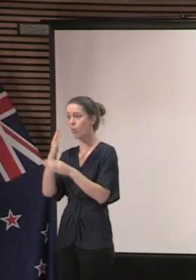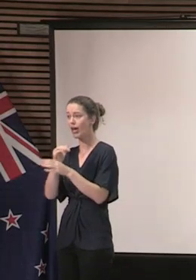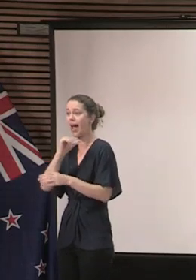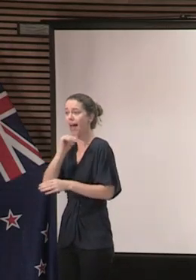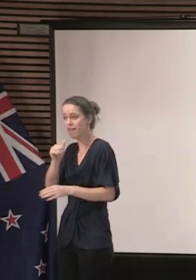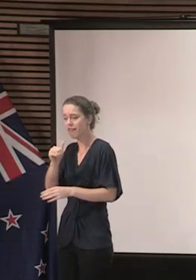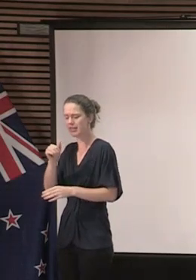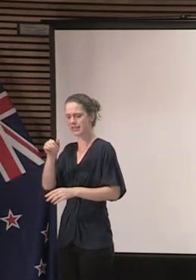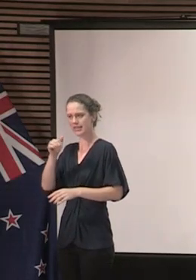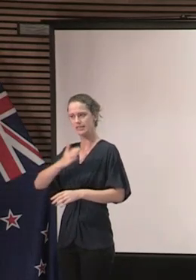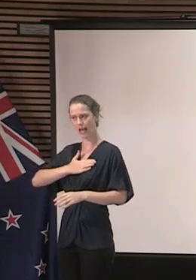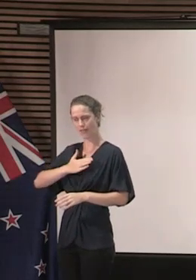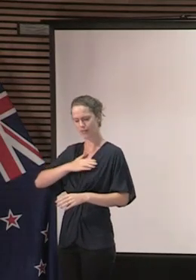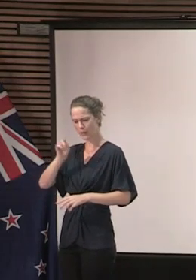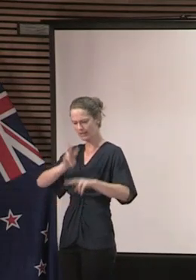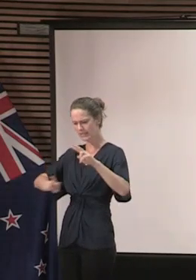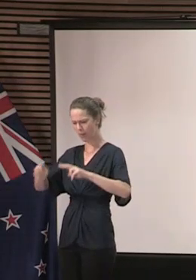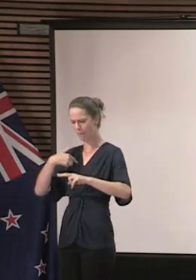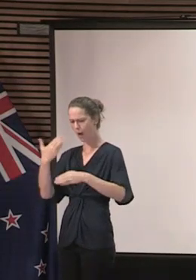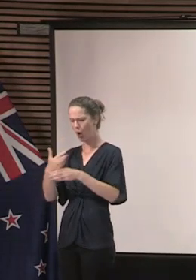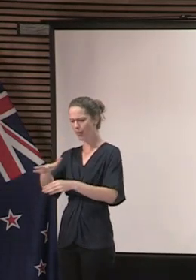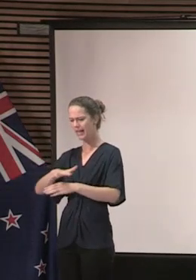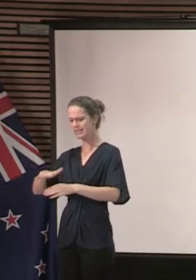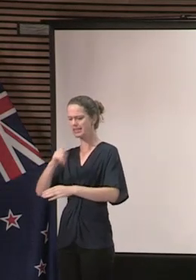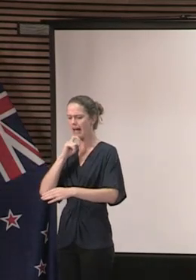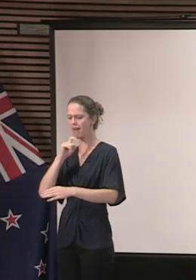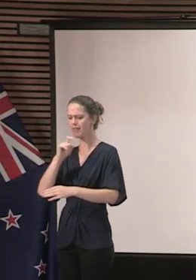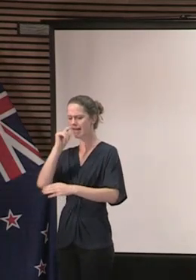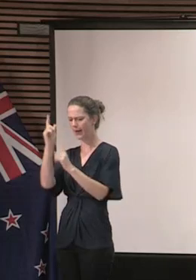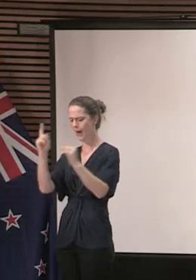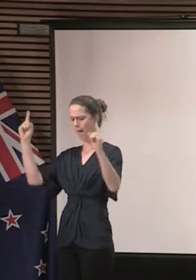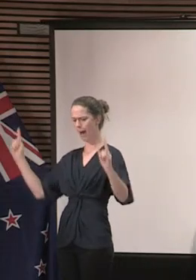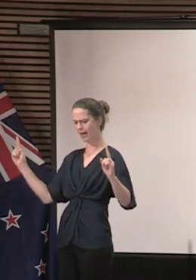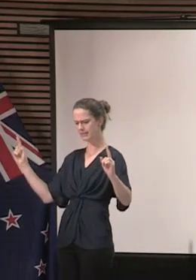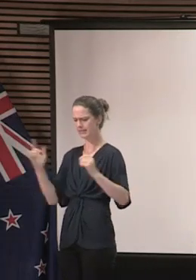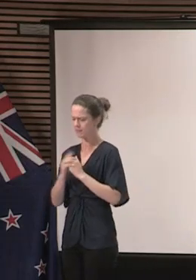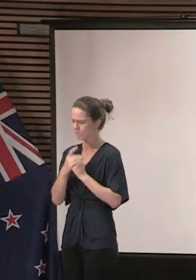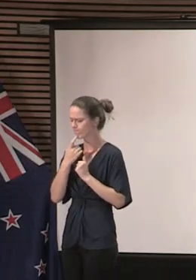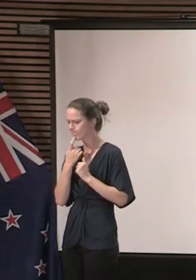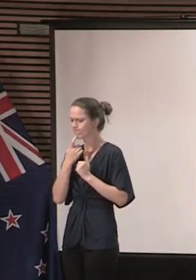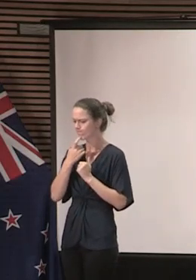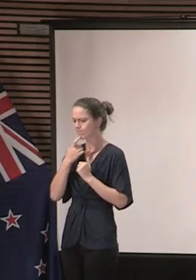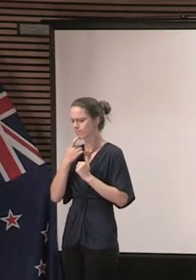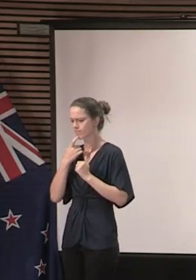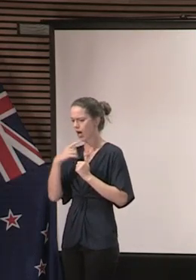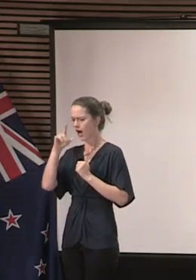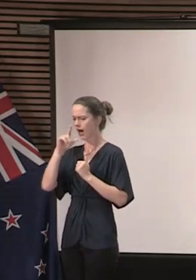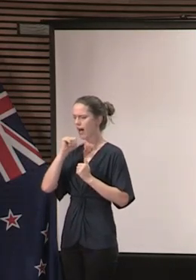Do that assessment around social distancing within your workplace. If you're a retail outlet, do the work around